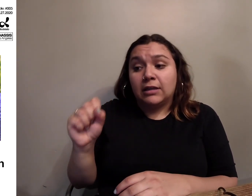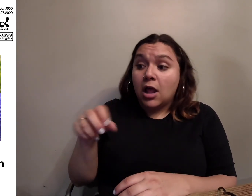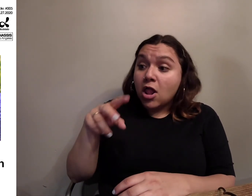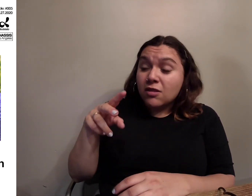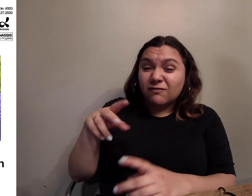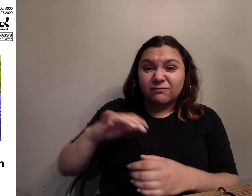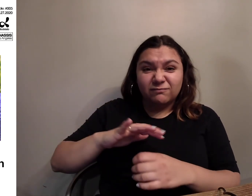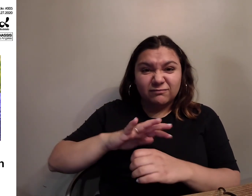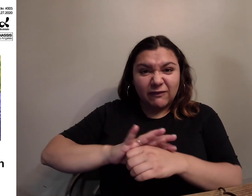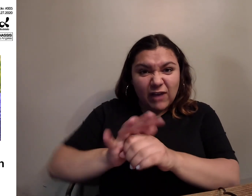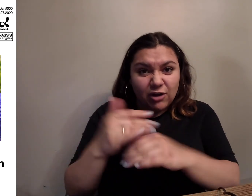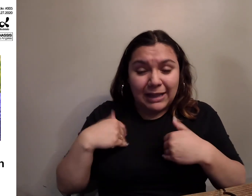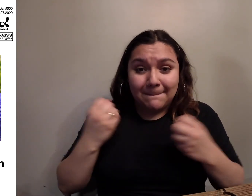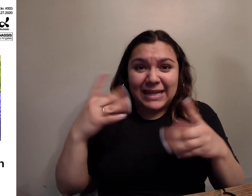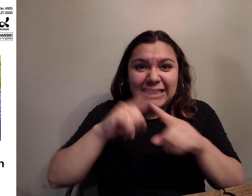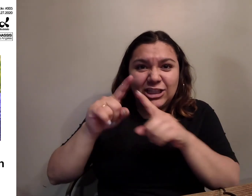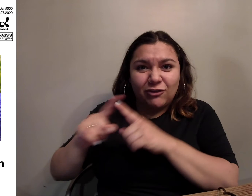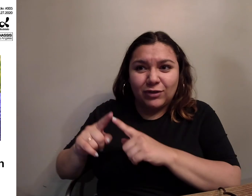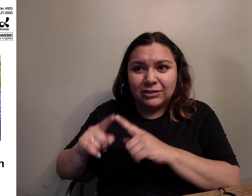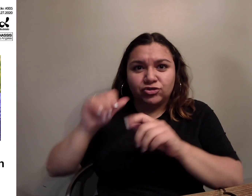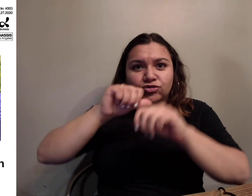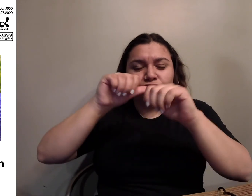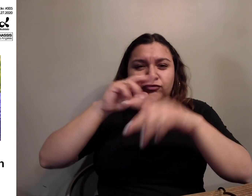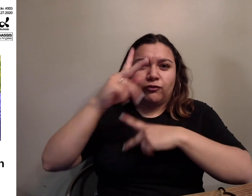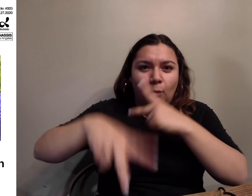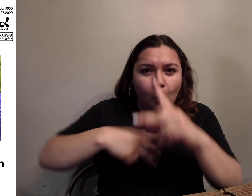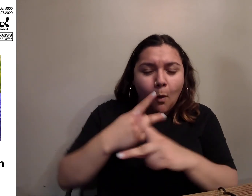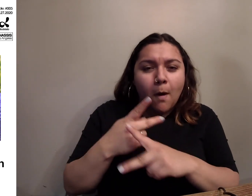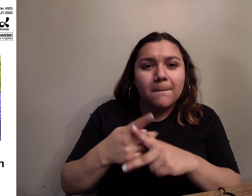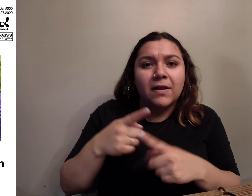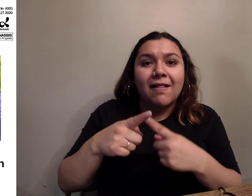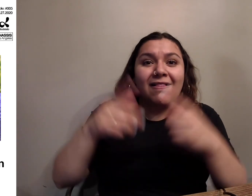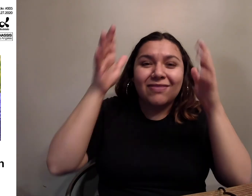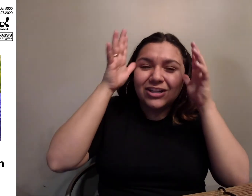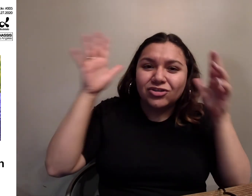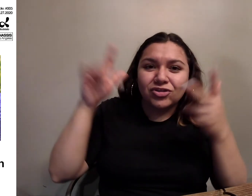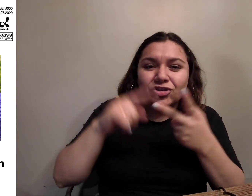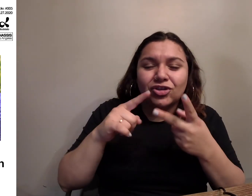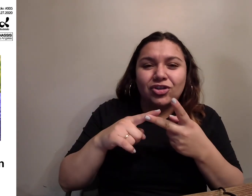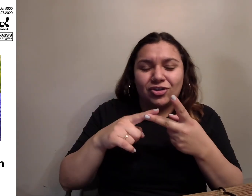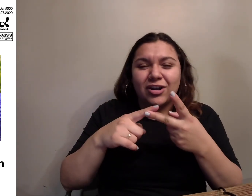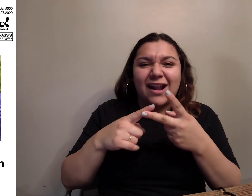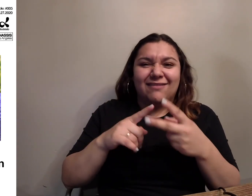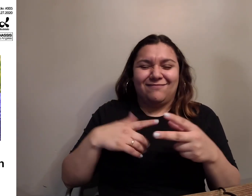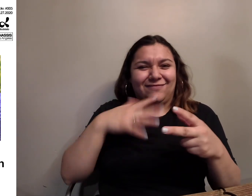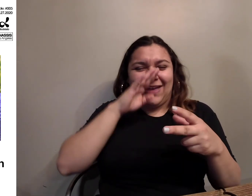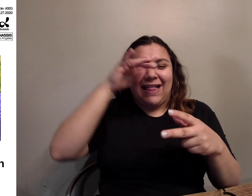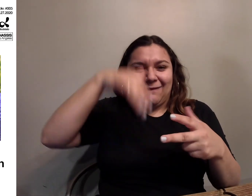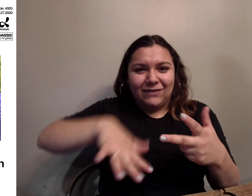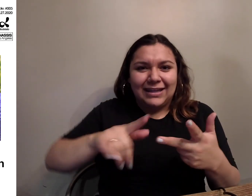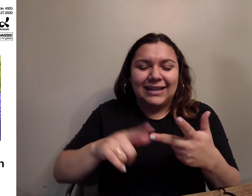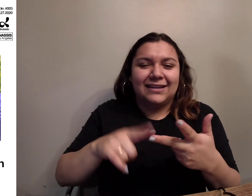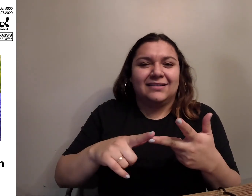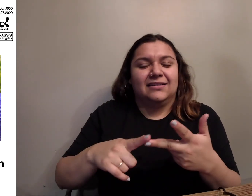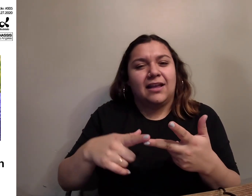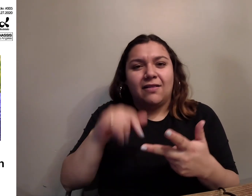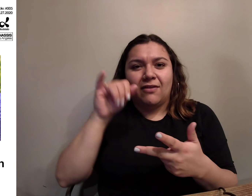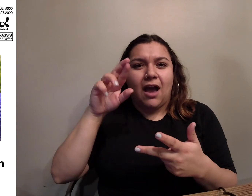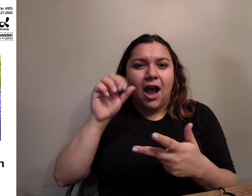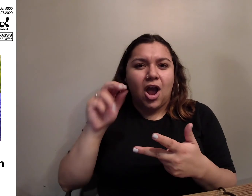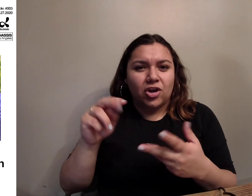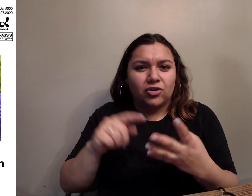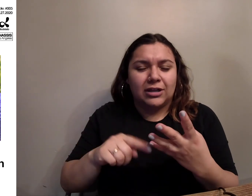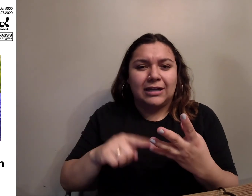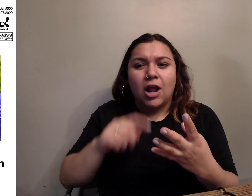many shapes: the bear, the elk, the antelope, the elephant, the deer, the mineral, the iron, the copper, the coltan,